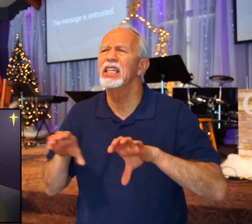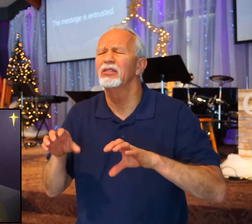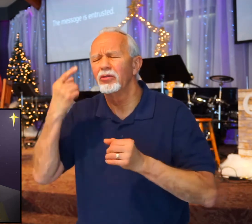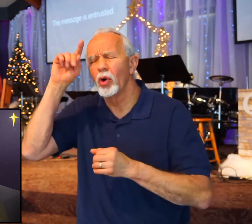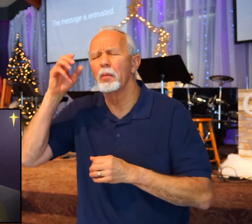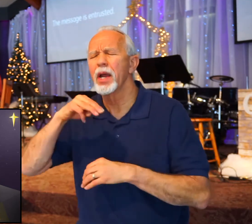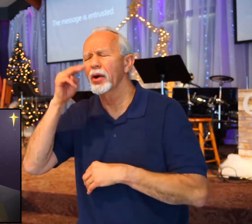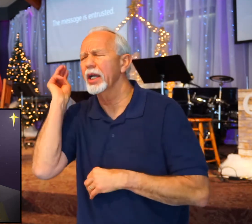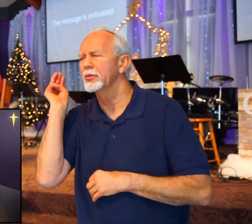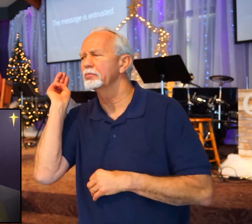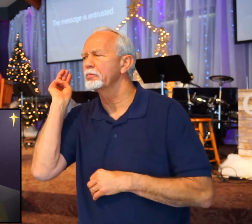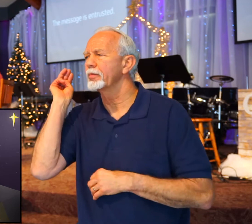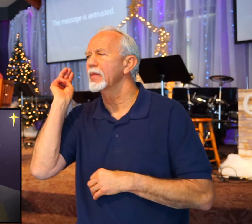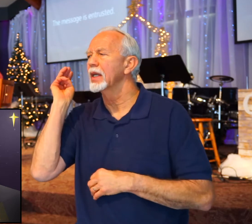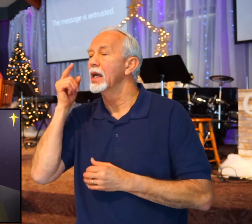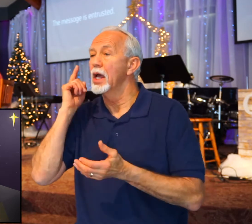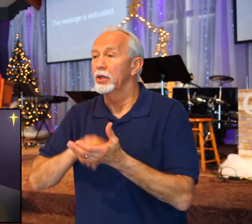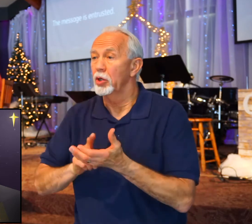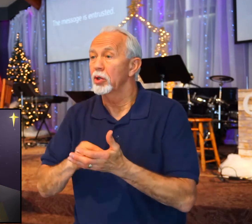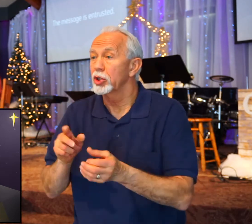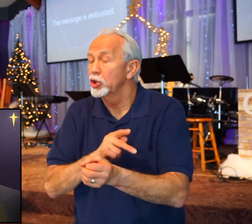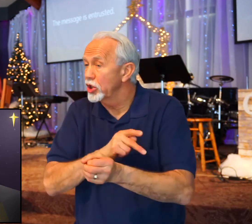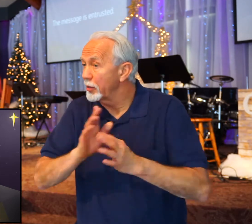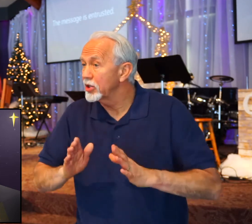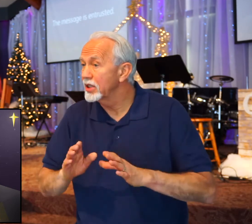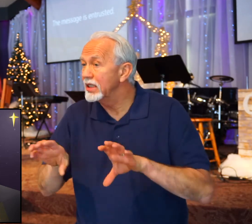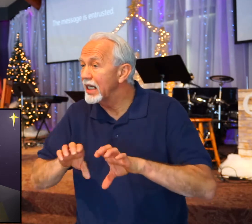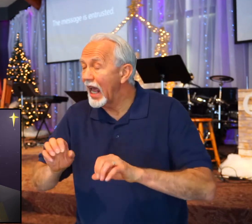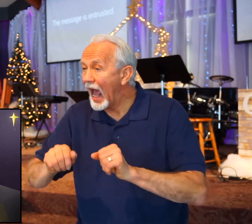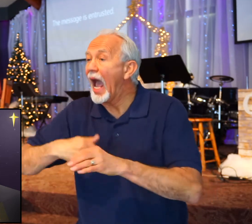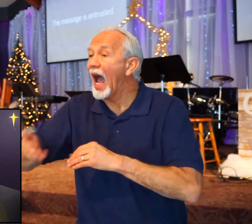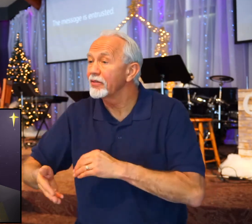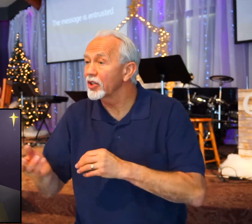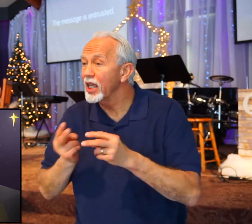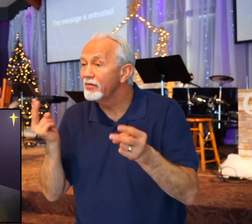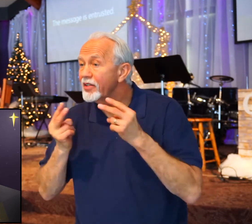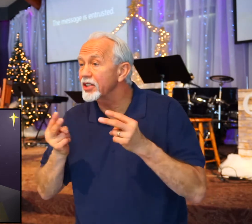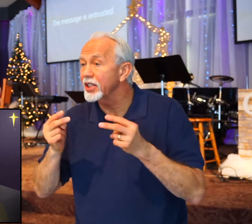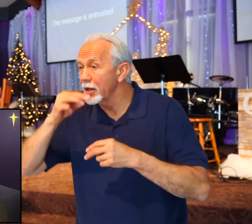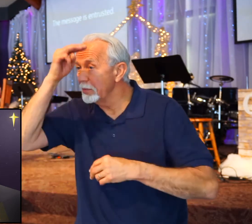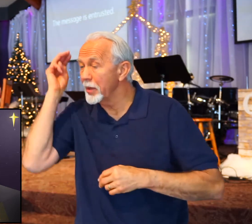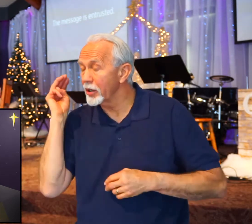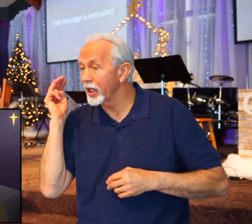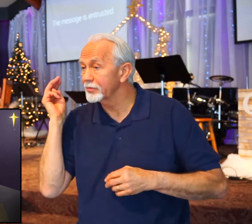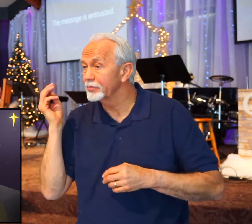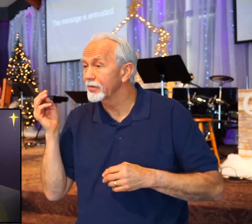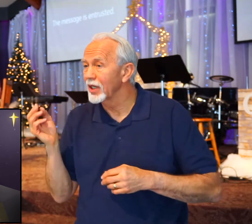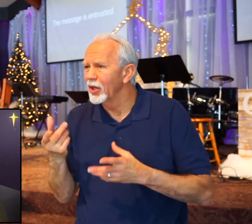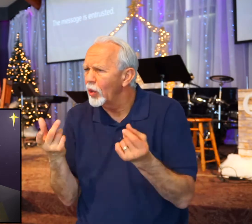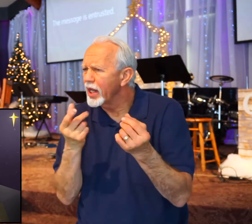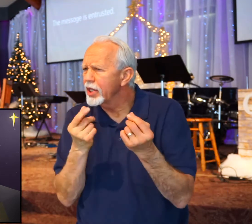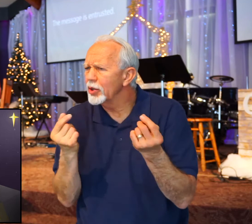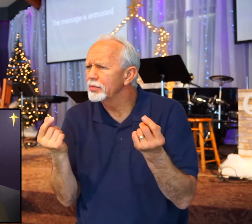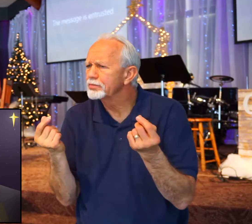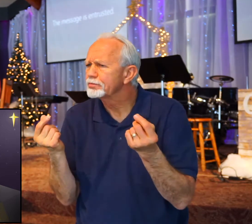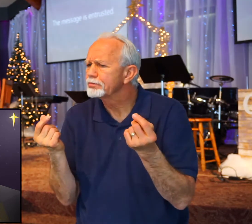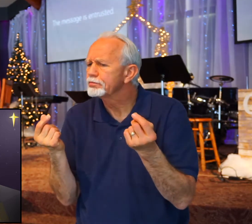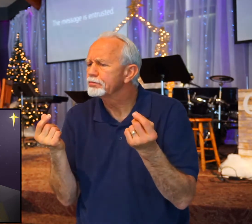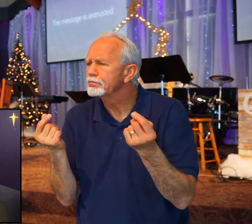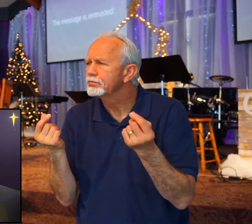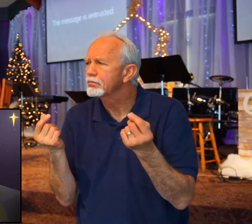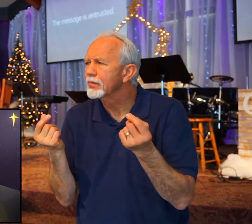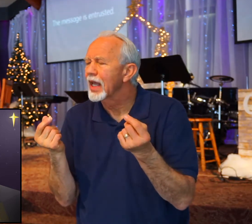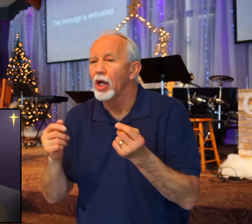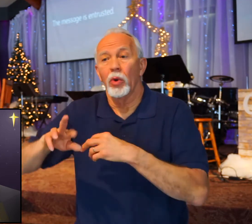Mary. Notice what the shepherds did after visiting Bethlehem. In verse 20, what did they do? Return.